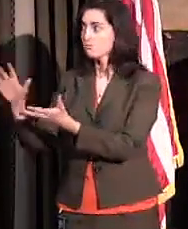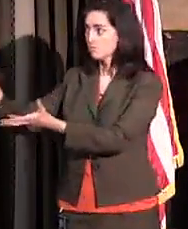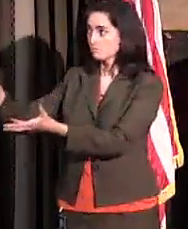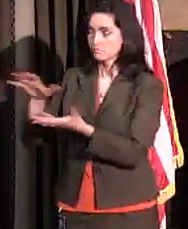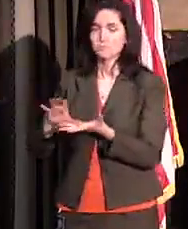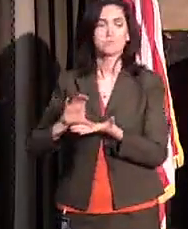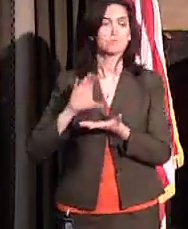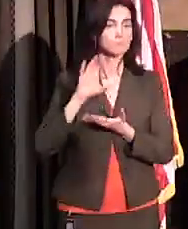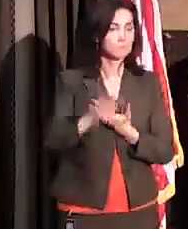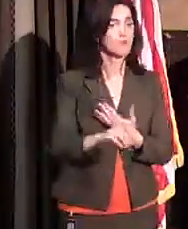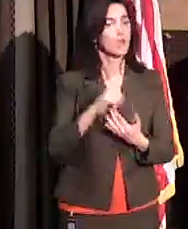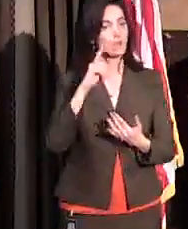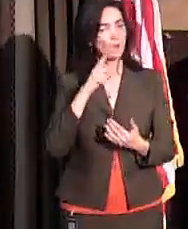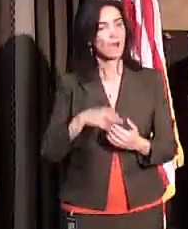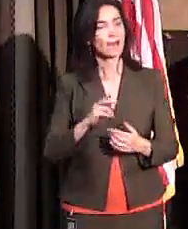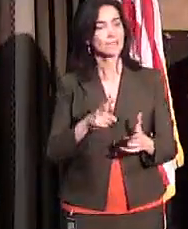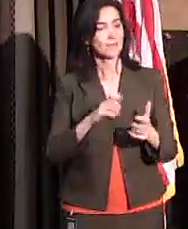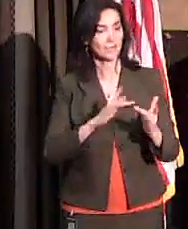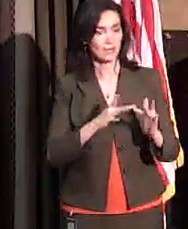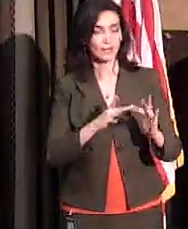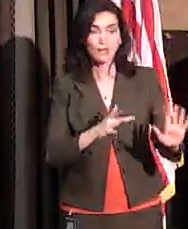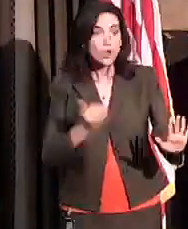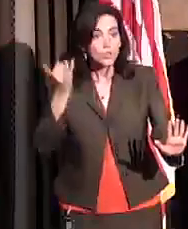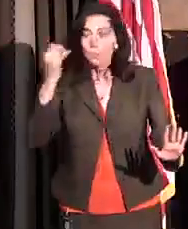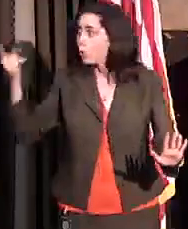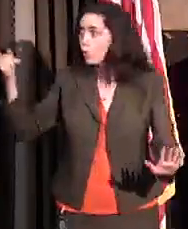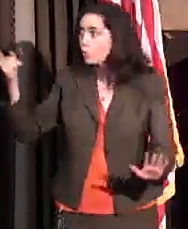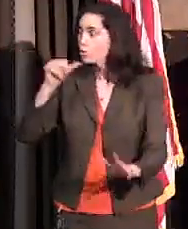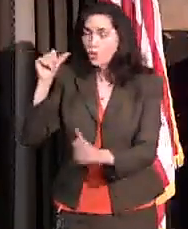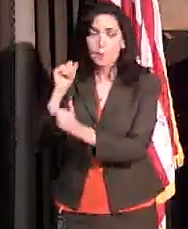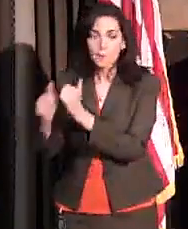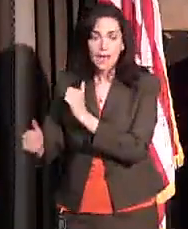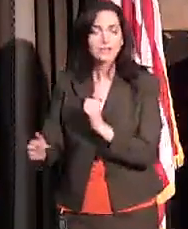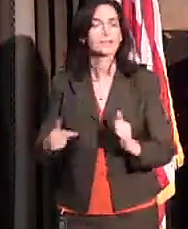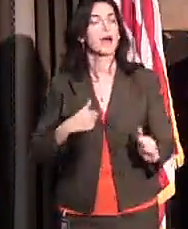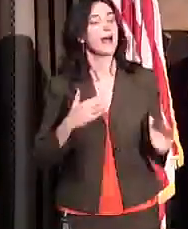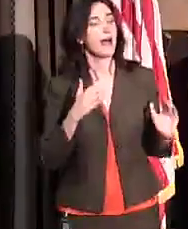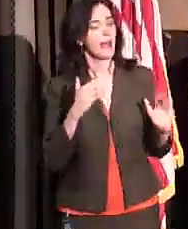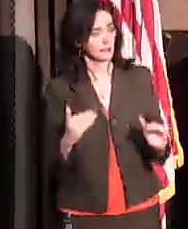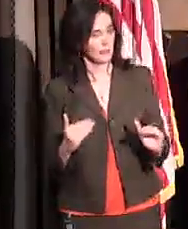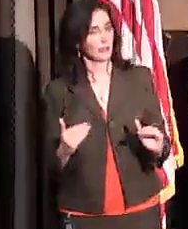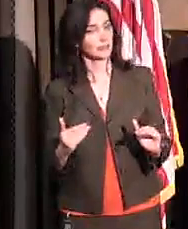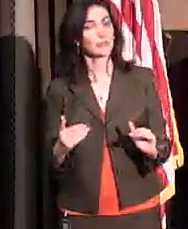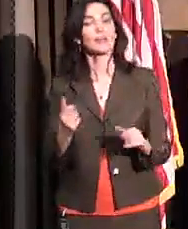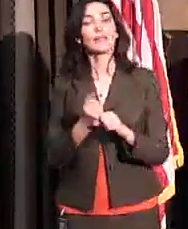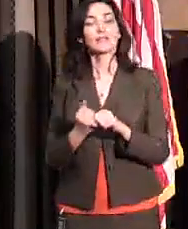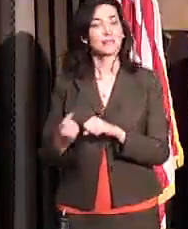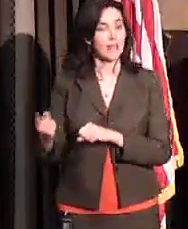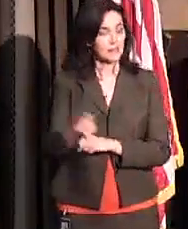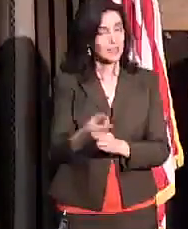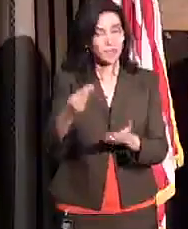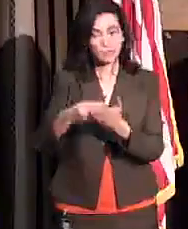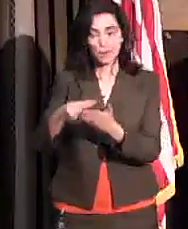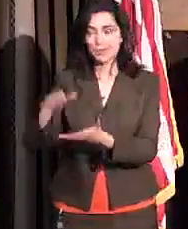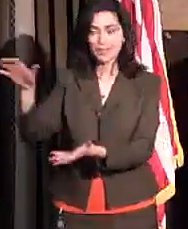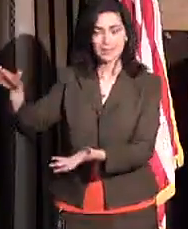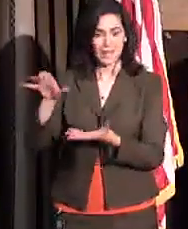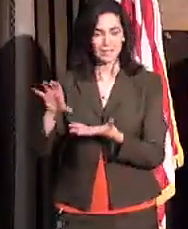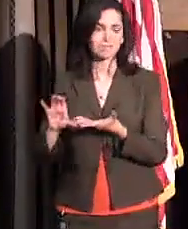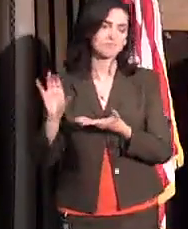broadband efforts. If that doesn't happen, then I would expect that broadband could be a draw on next year's ARP money. But